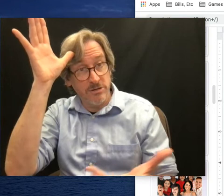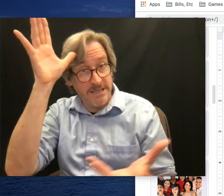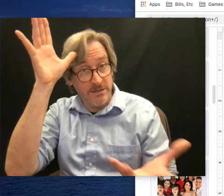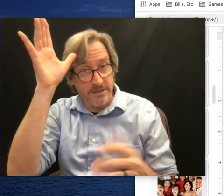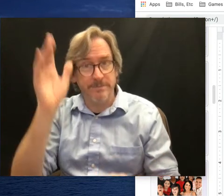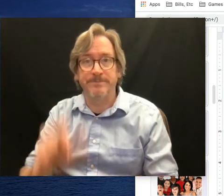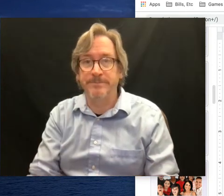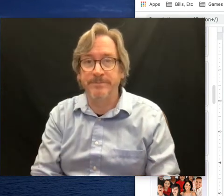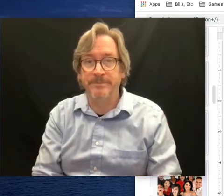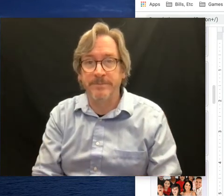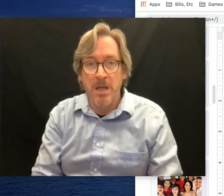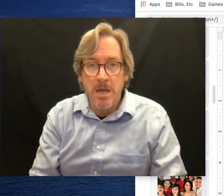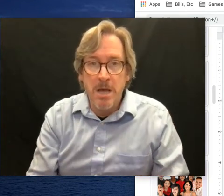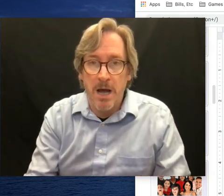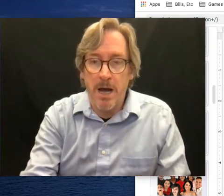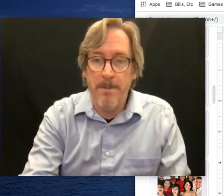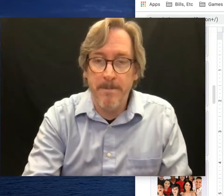single.